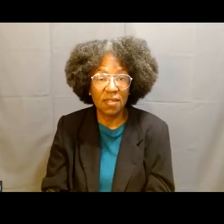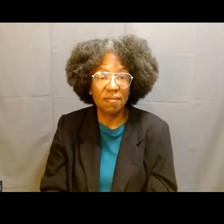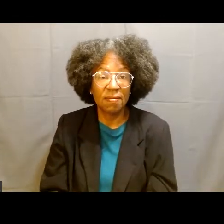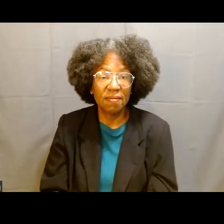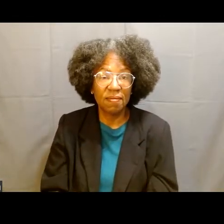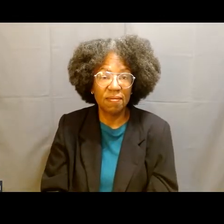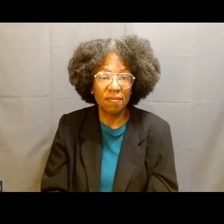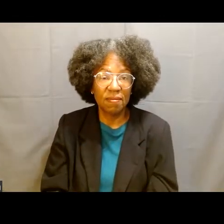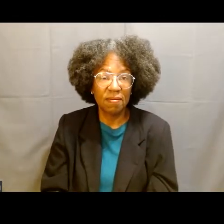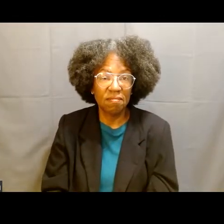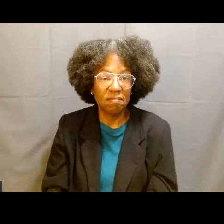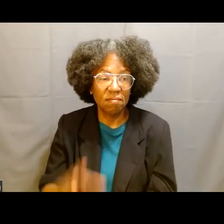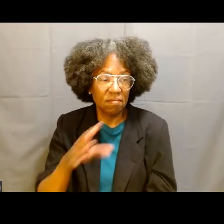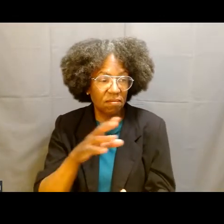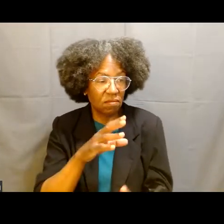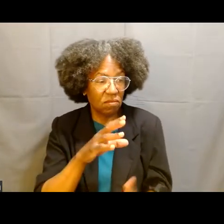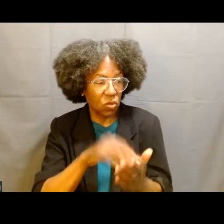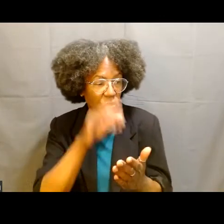Student board members?